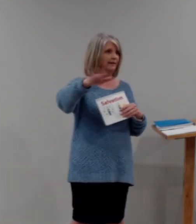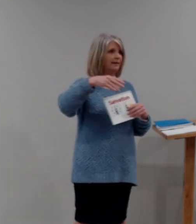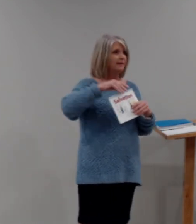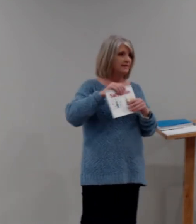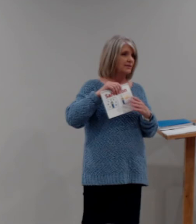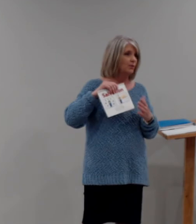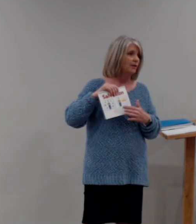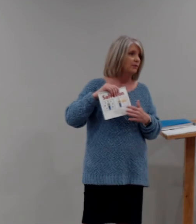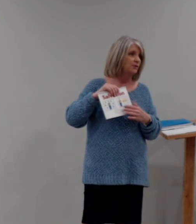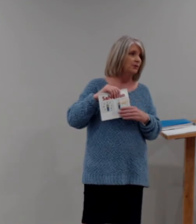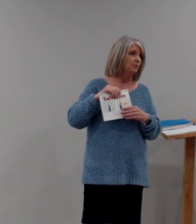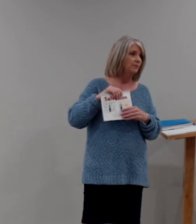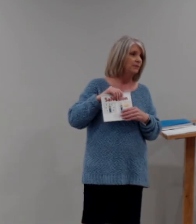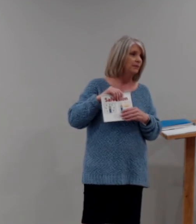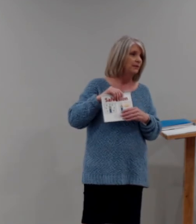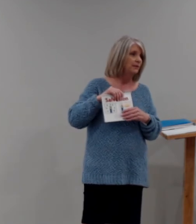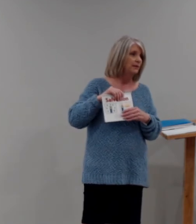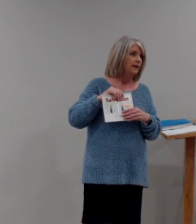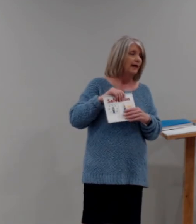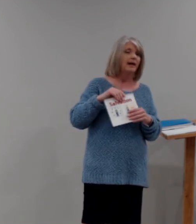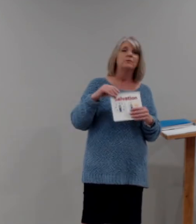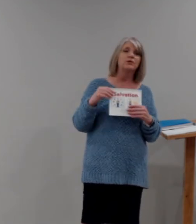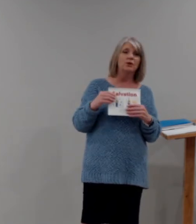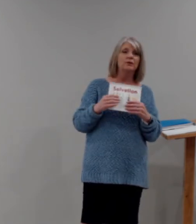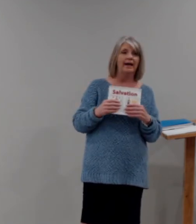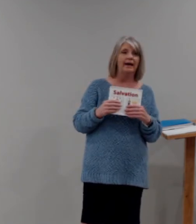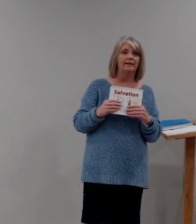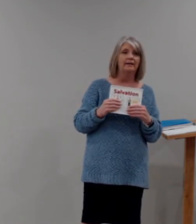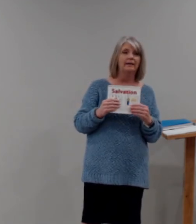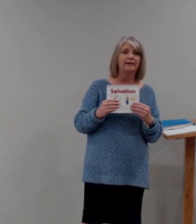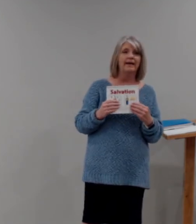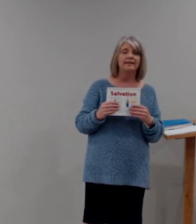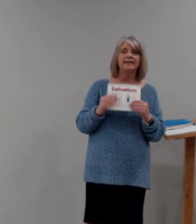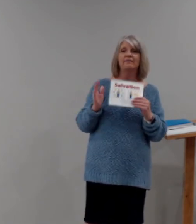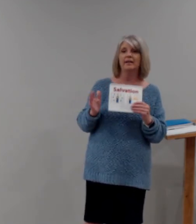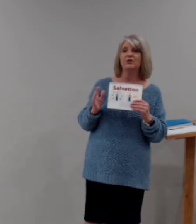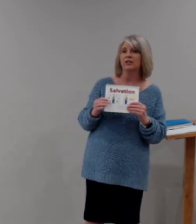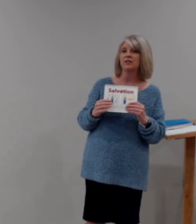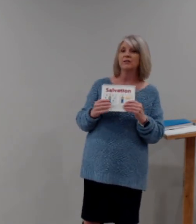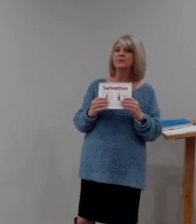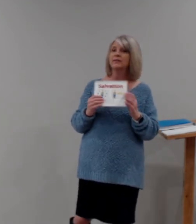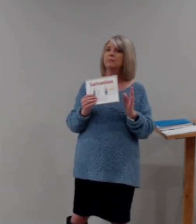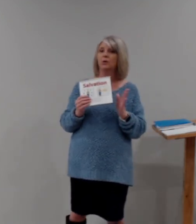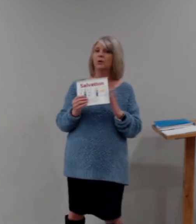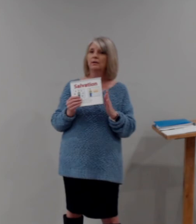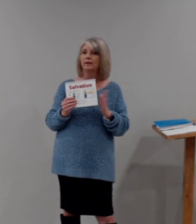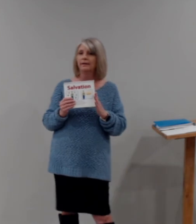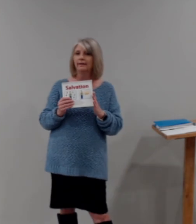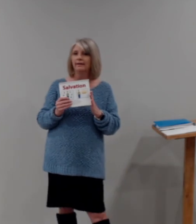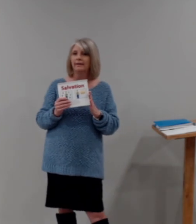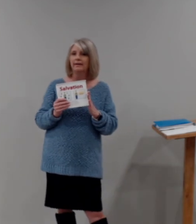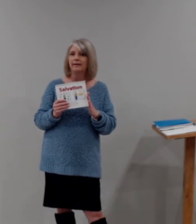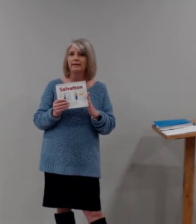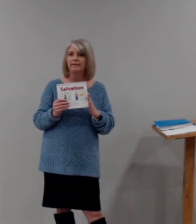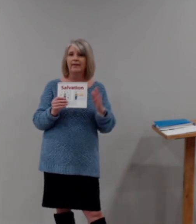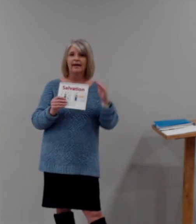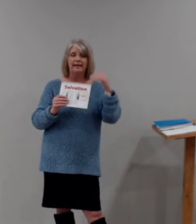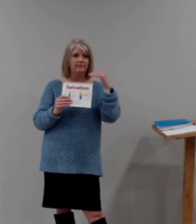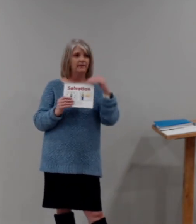this is going on YouTube. And I'm so glad that salvation is so simple that even